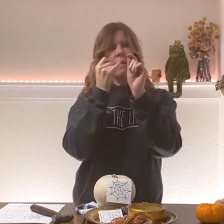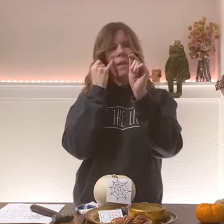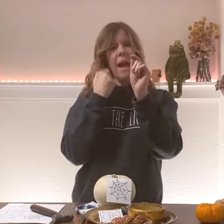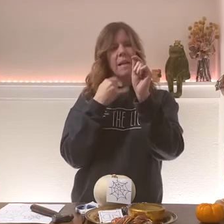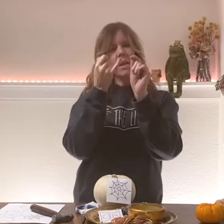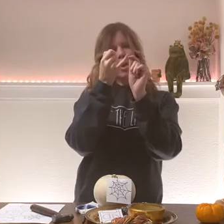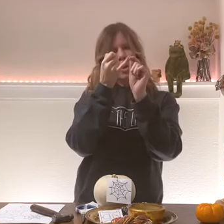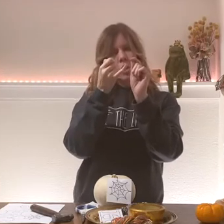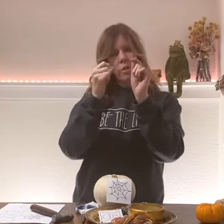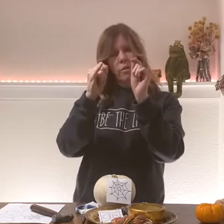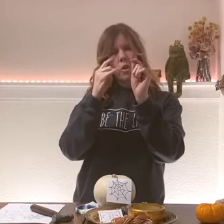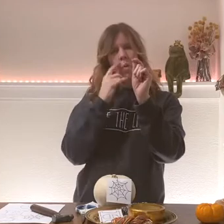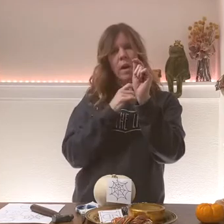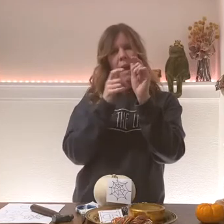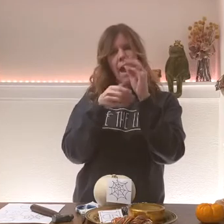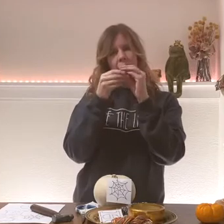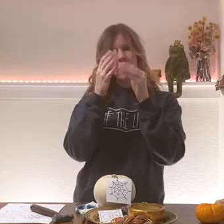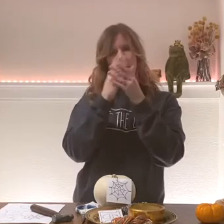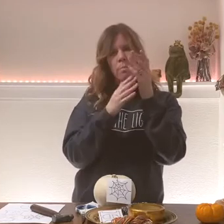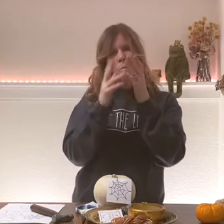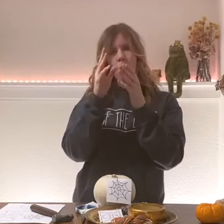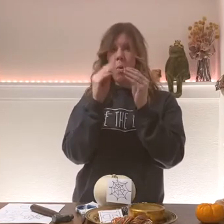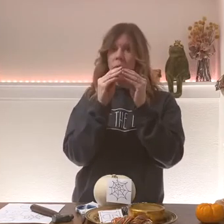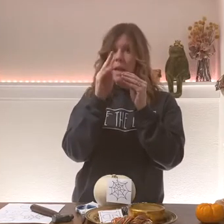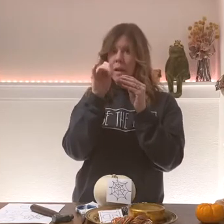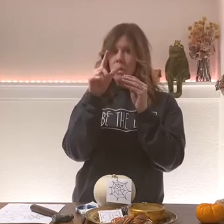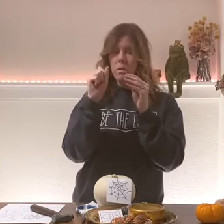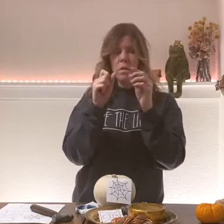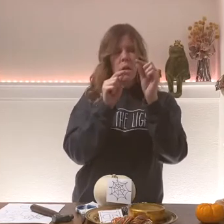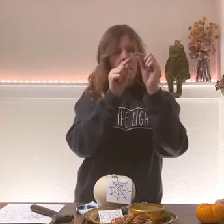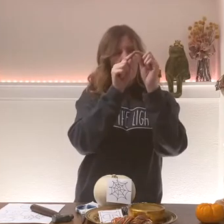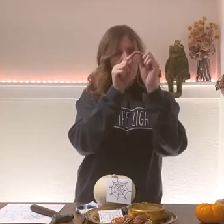has a curve, you'll want to add some more nails to